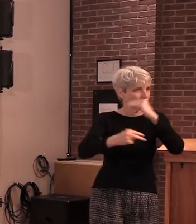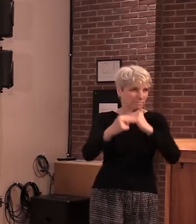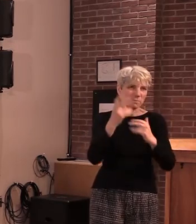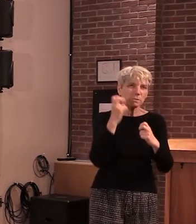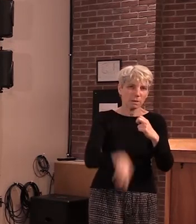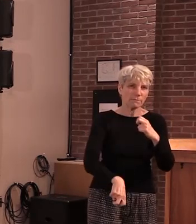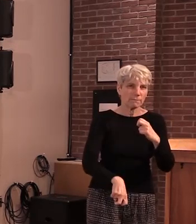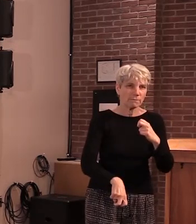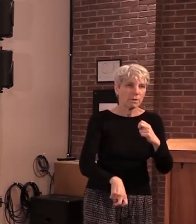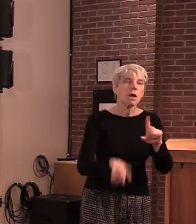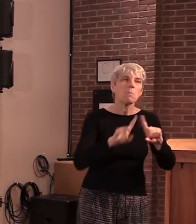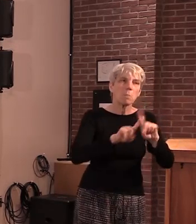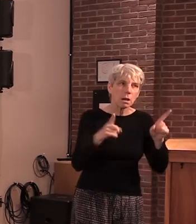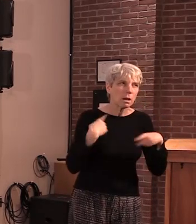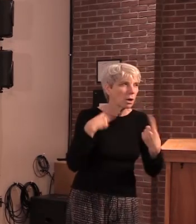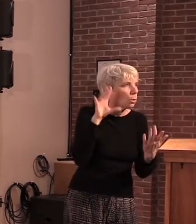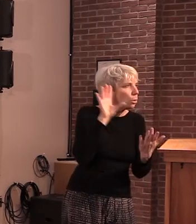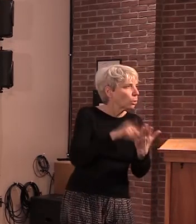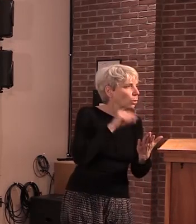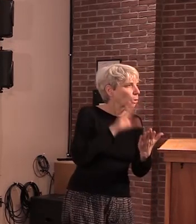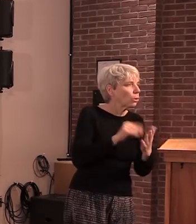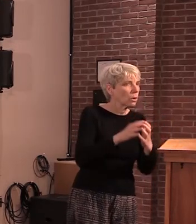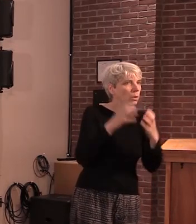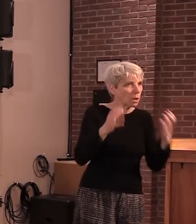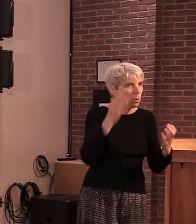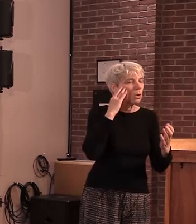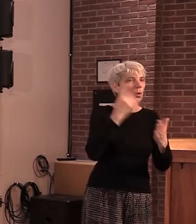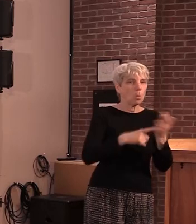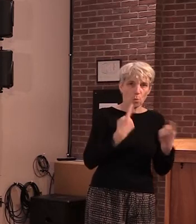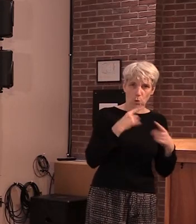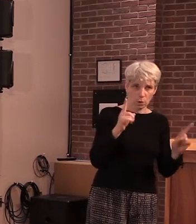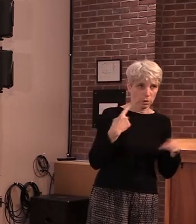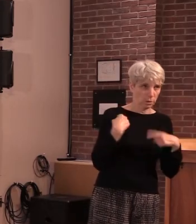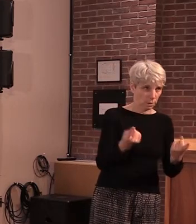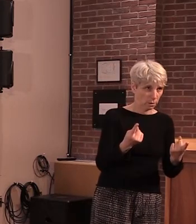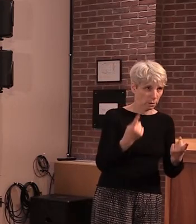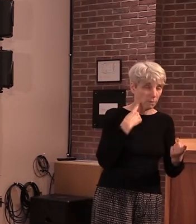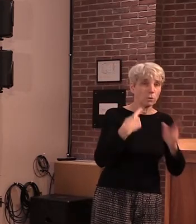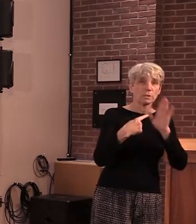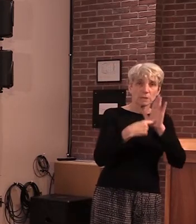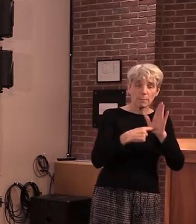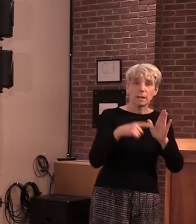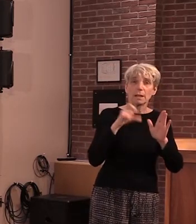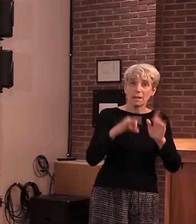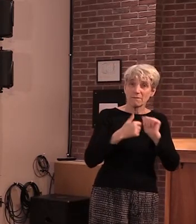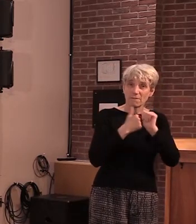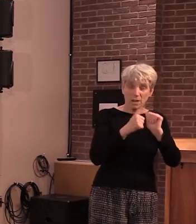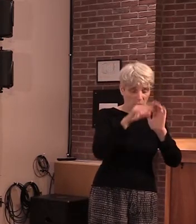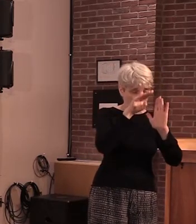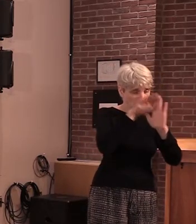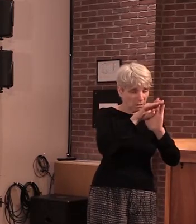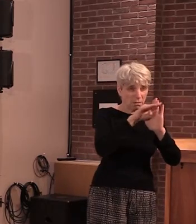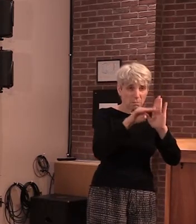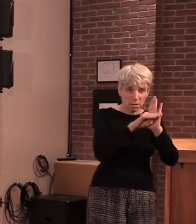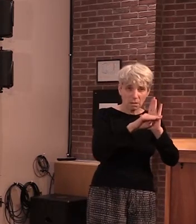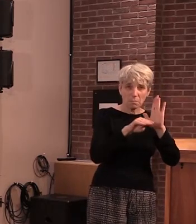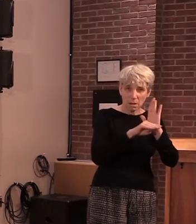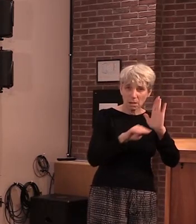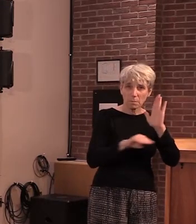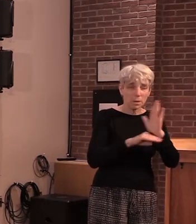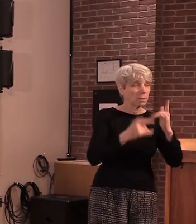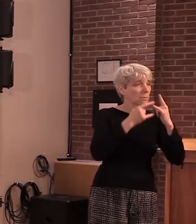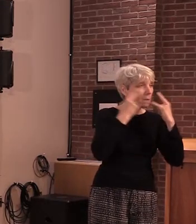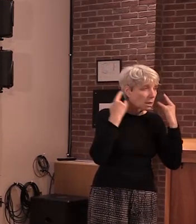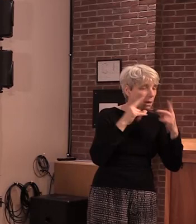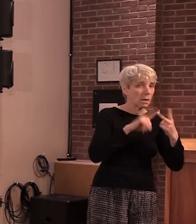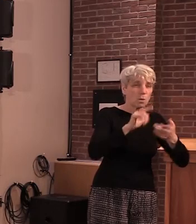about this virus, and we know what works. We have learned that if everyone does what they're supposed to do in terms of wearing a mask,